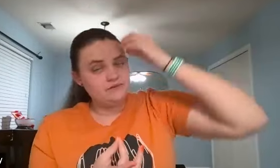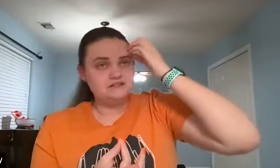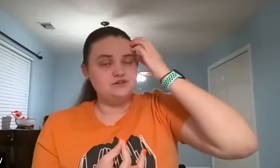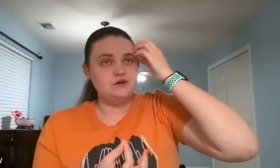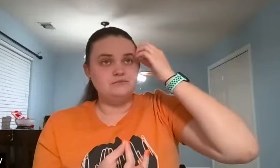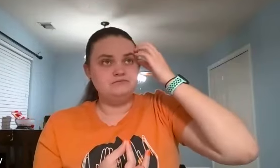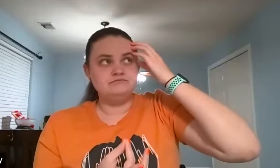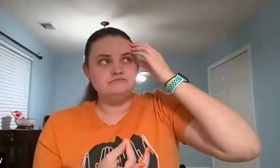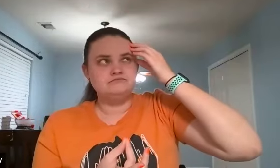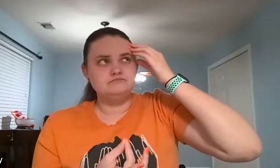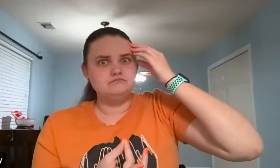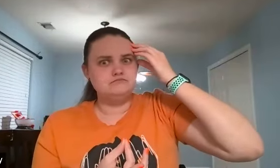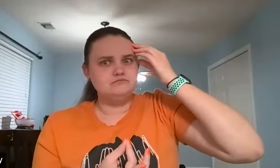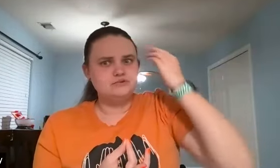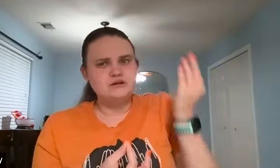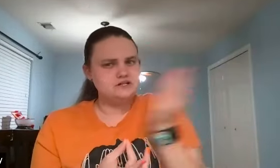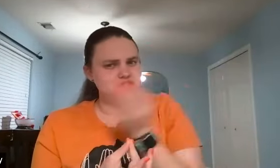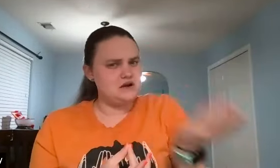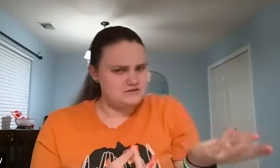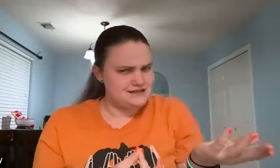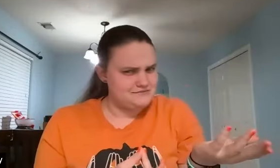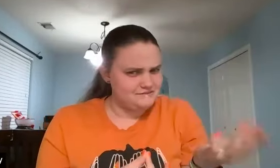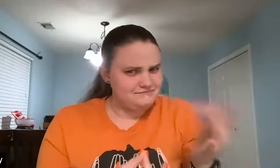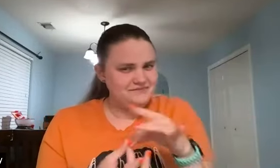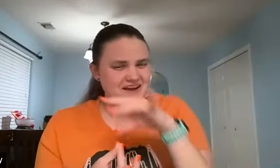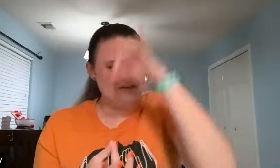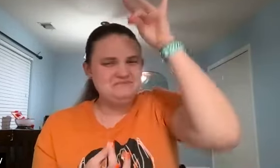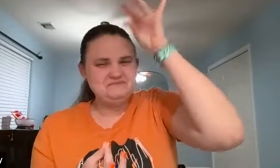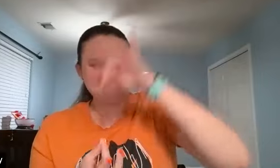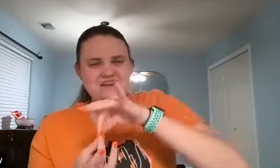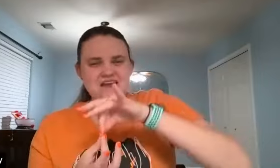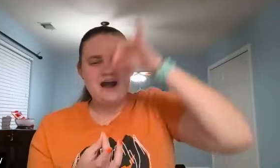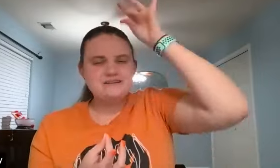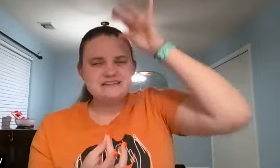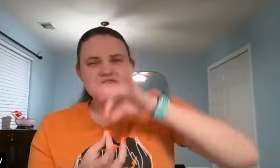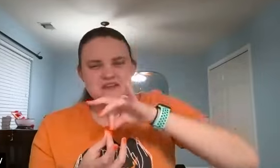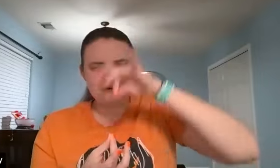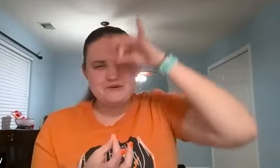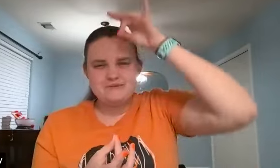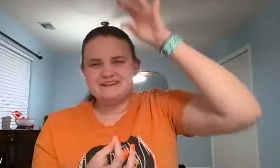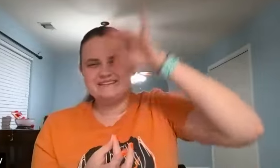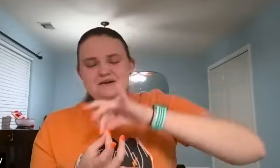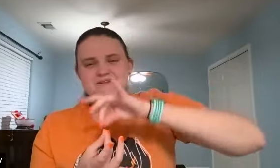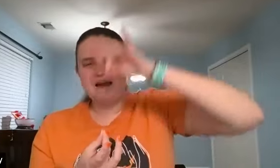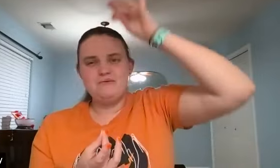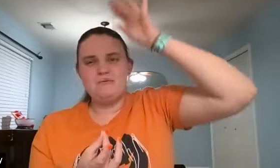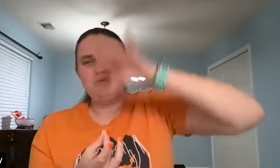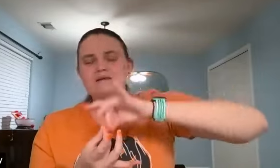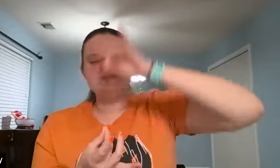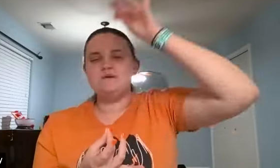because pretty much they are the same thing. I always have to think for a minute, because I'm just waiting